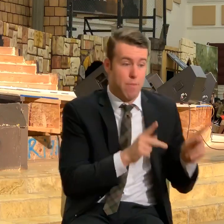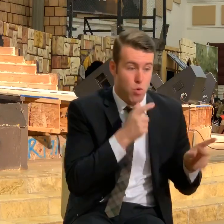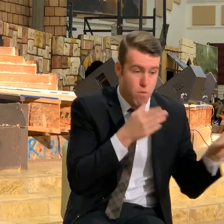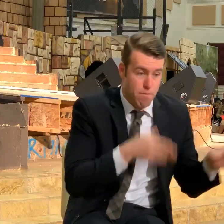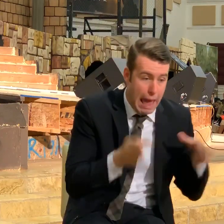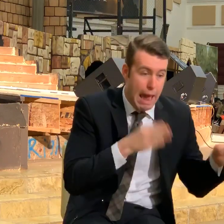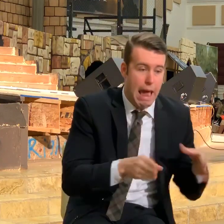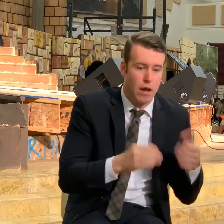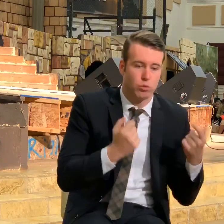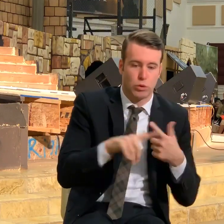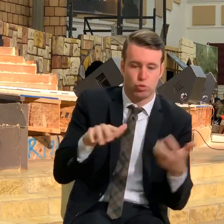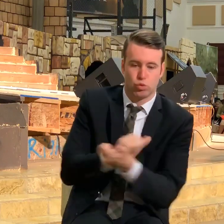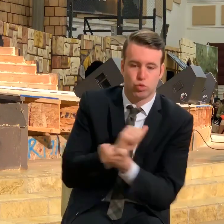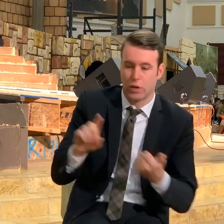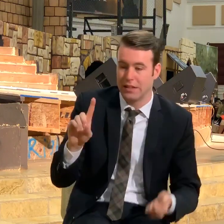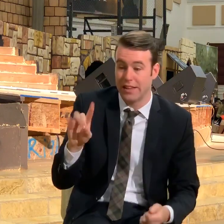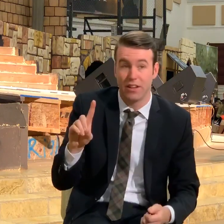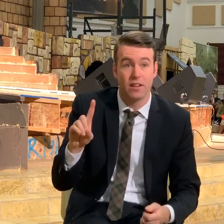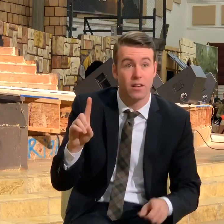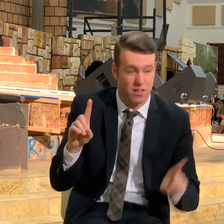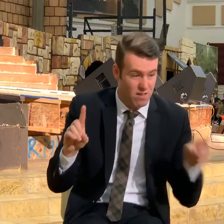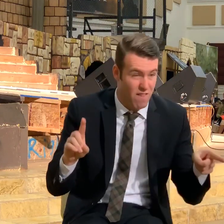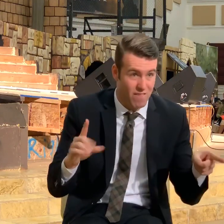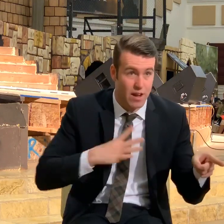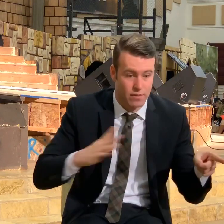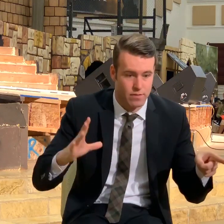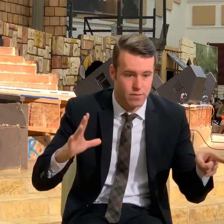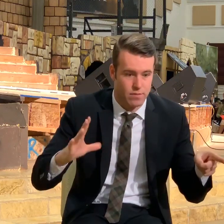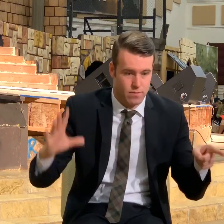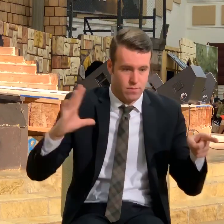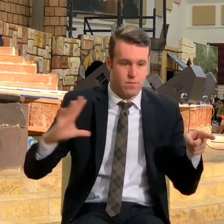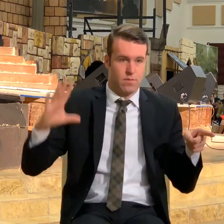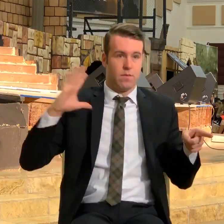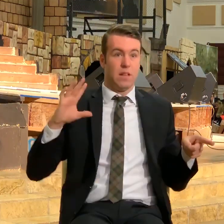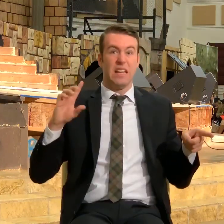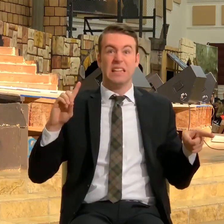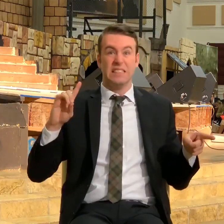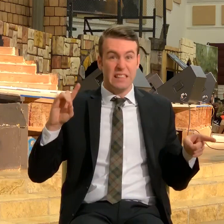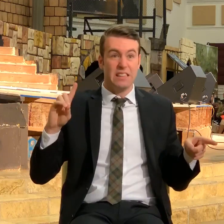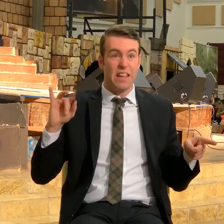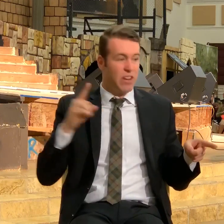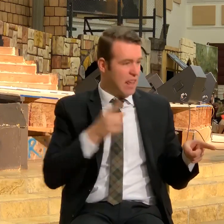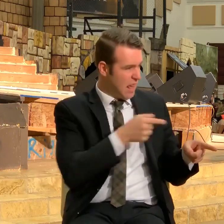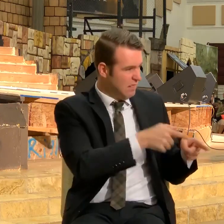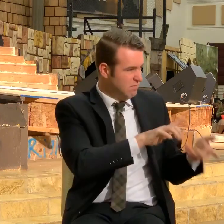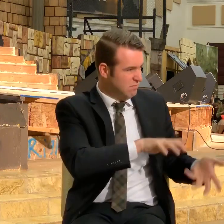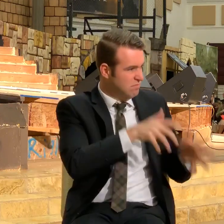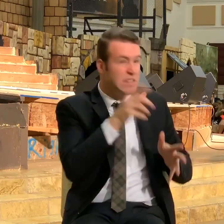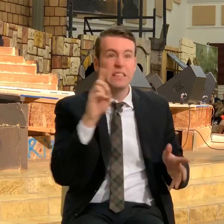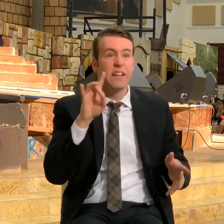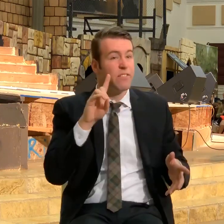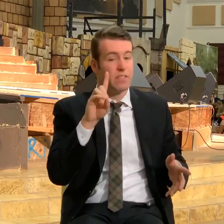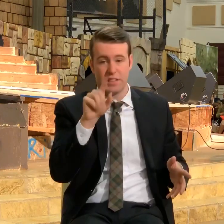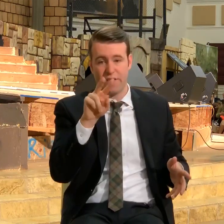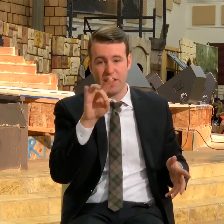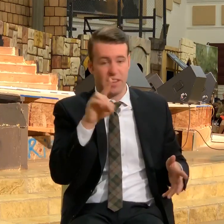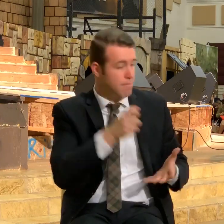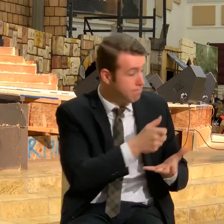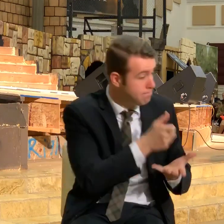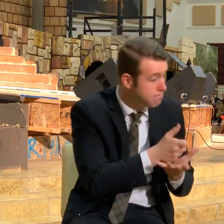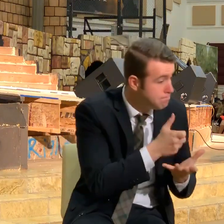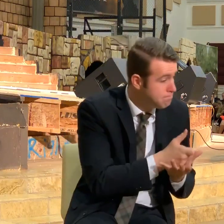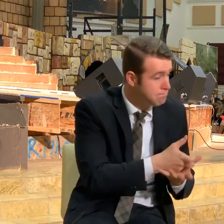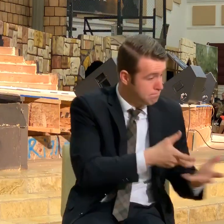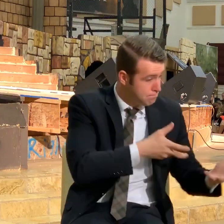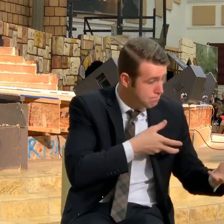of the people that he had helped in time past. In their adversity, when they had gone through things, when they needed